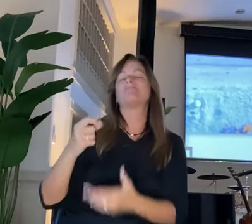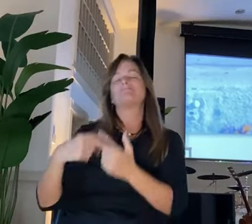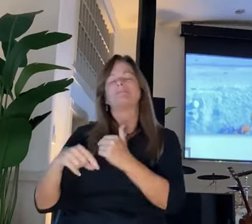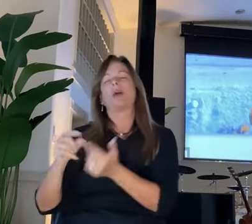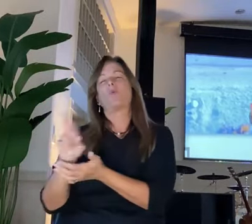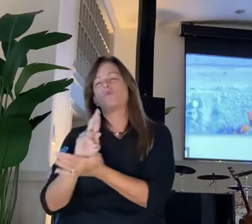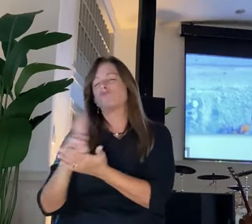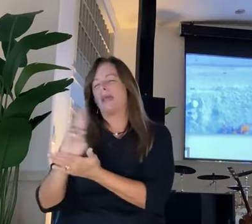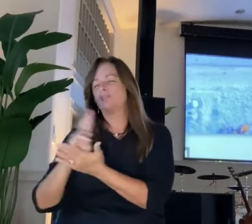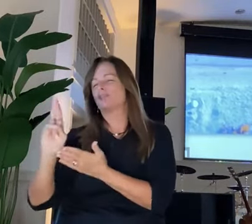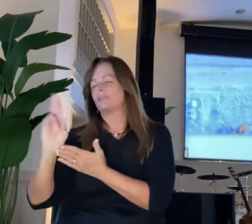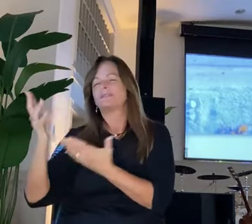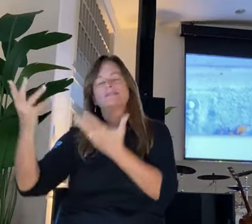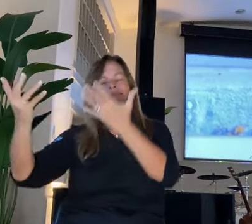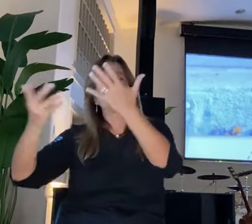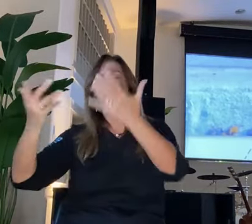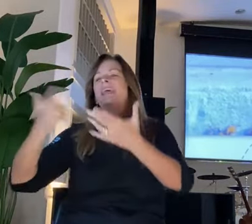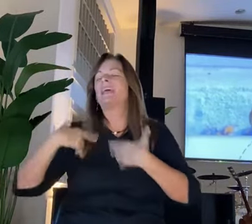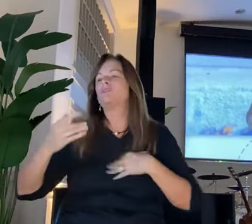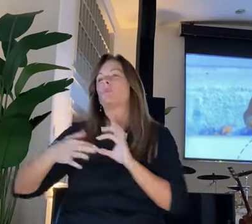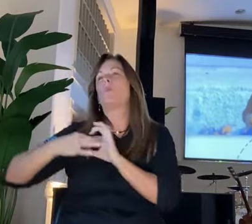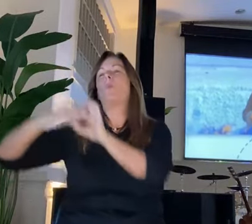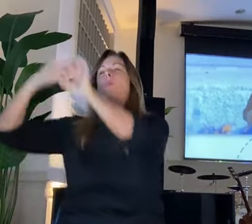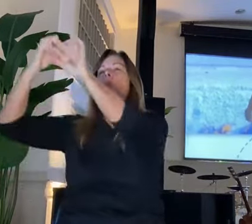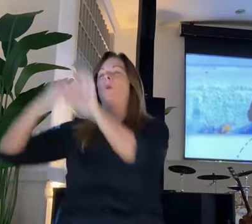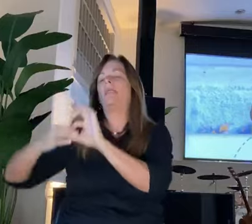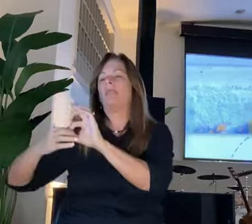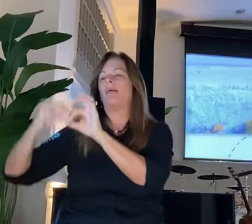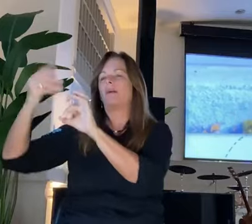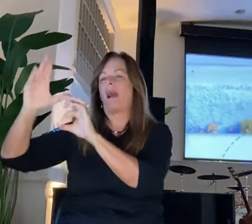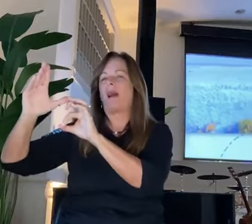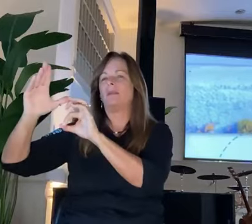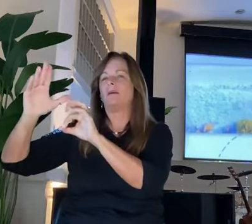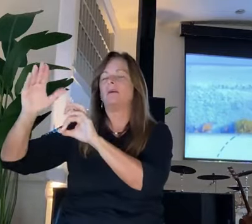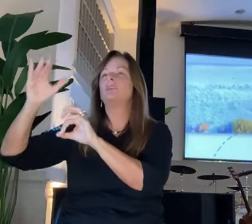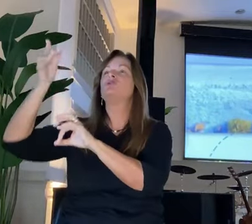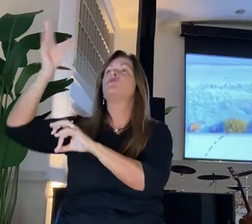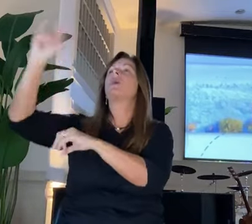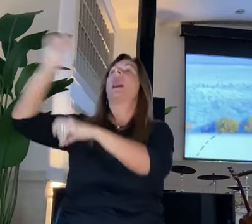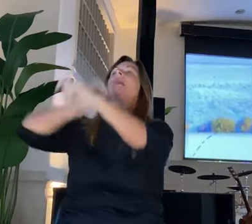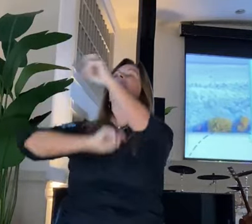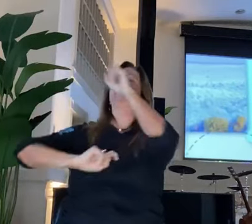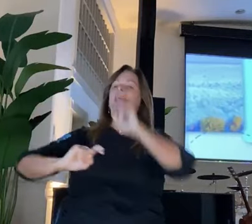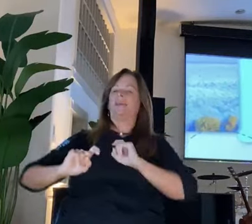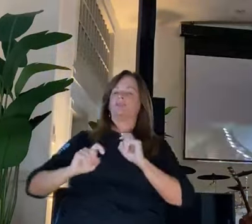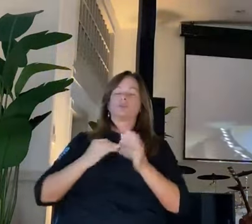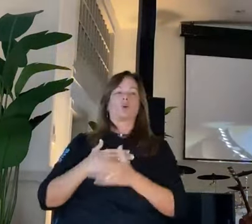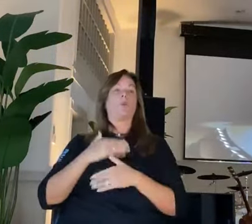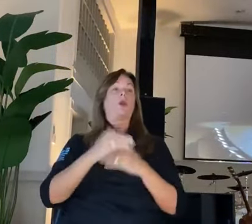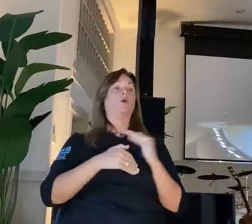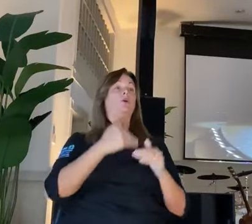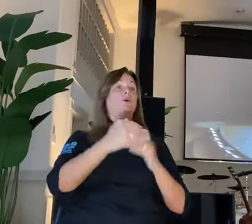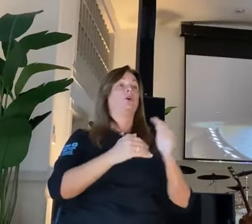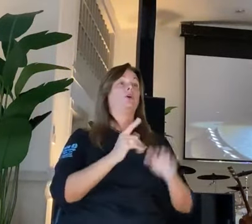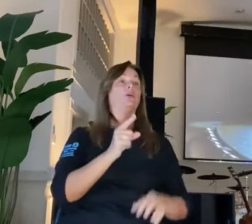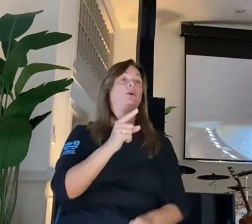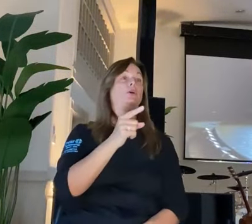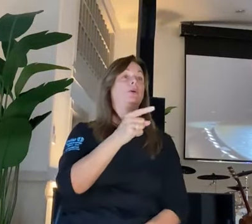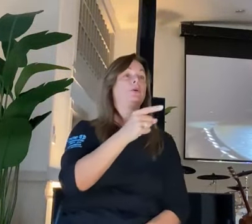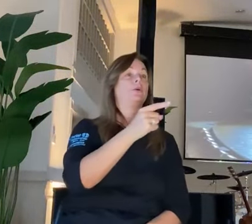wisdom. He gives you wisdom in what we need to do. He wants to give you this. So correction, conviction is